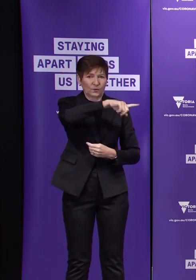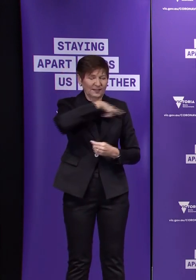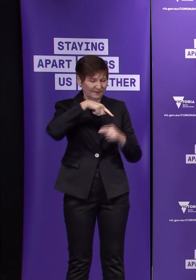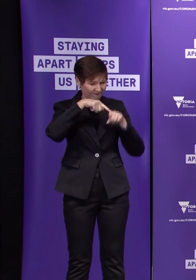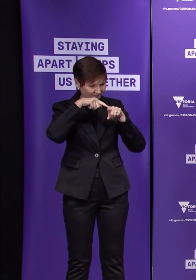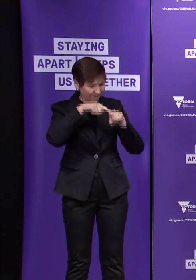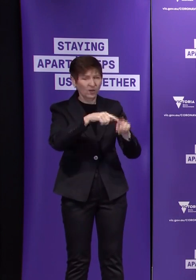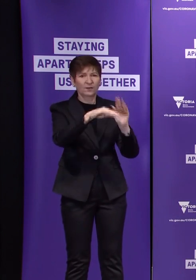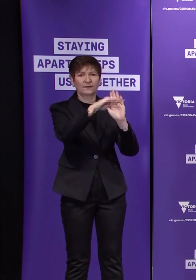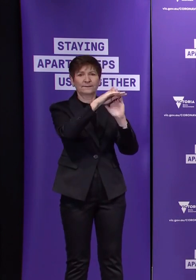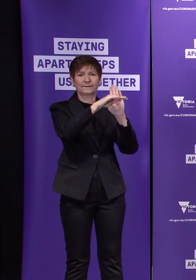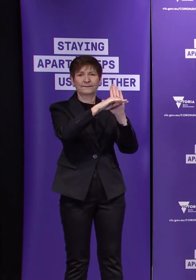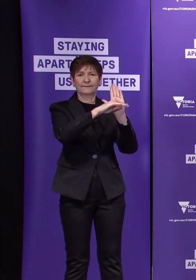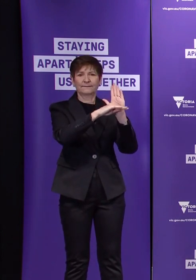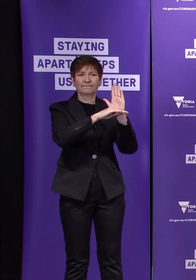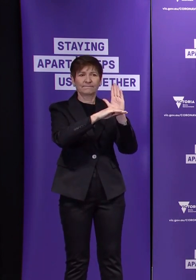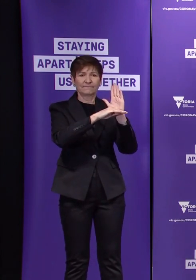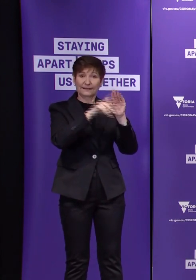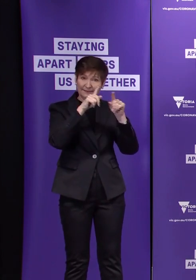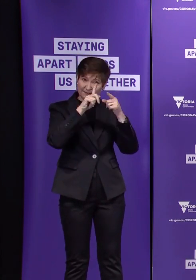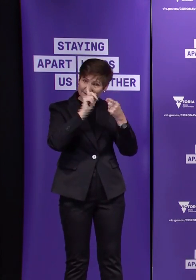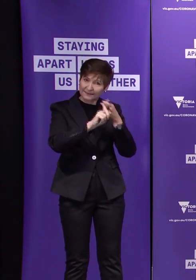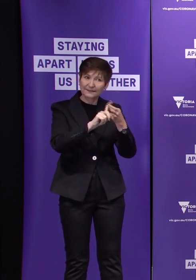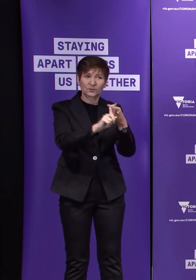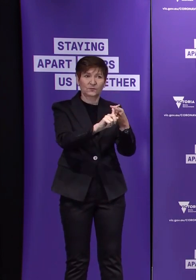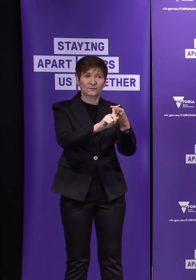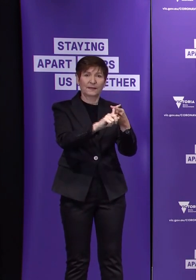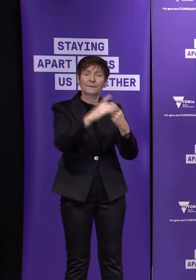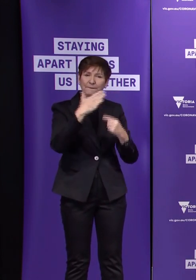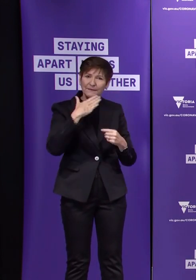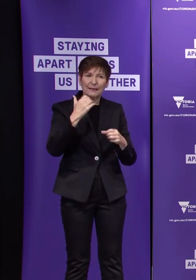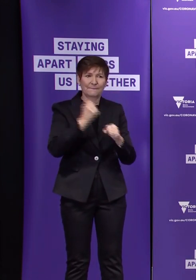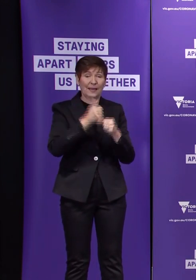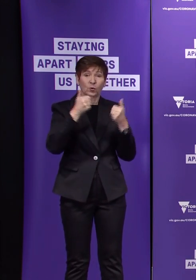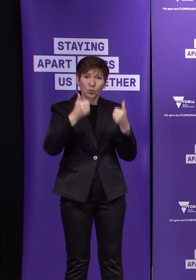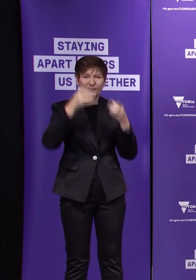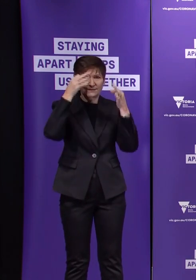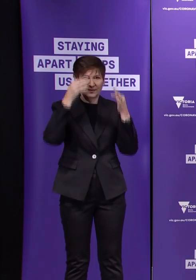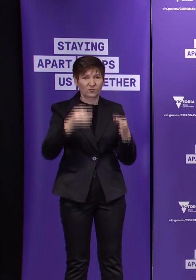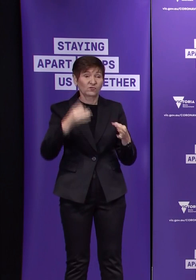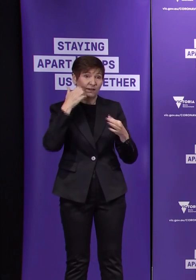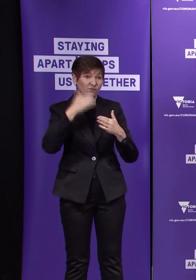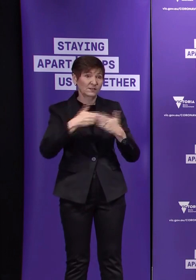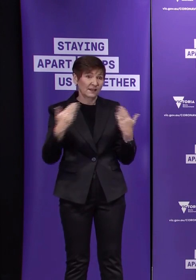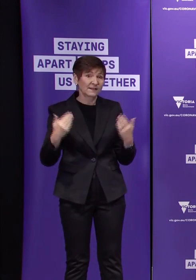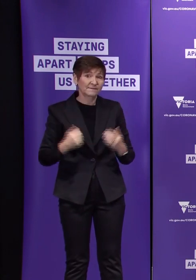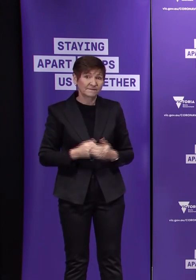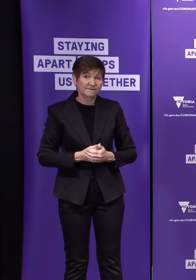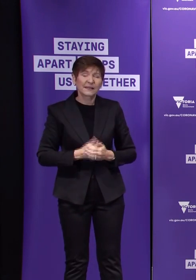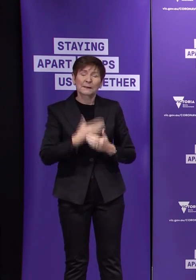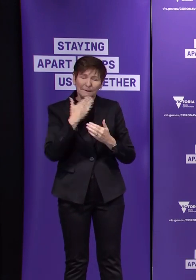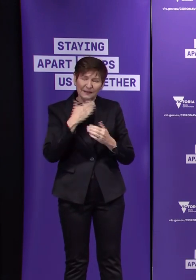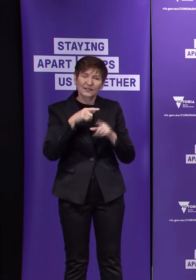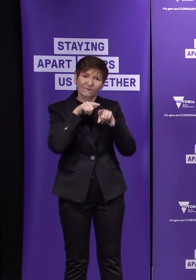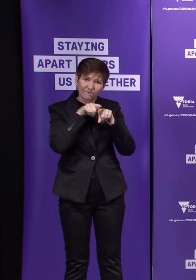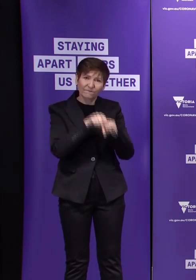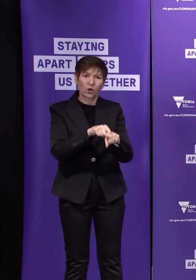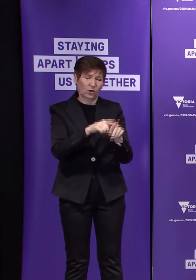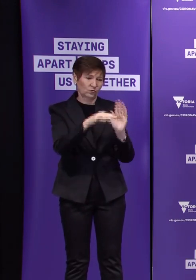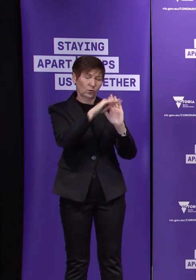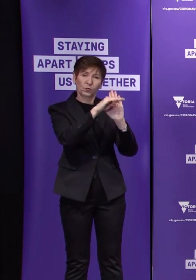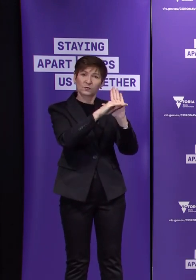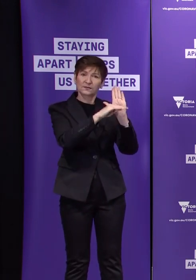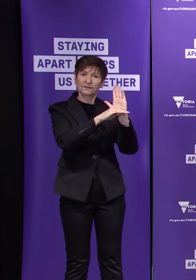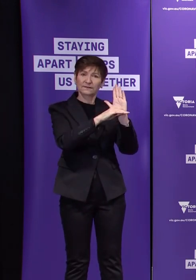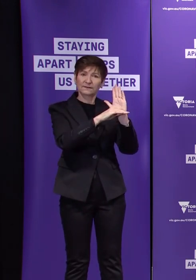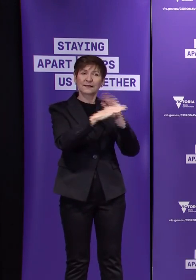stick at this and find it in ourselves to make the best choices and to follow these rules, drive down movement, drive down